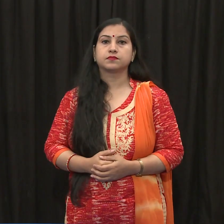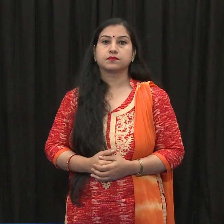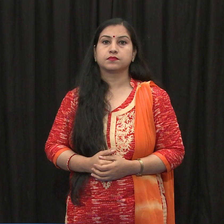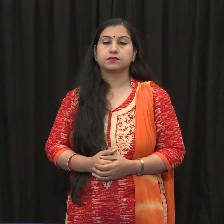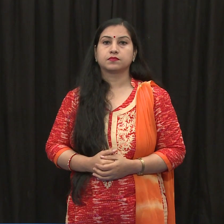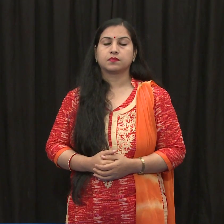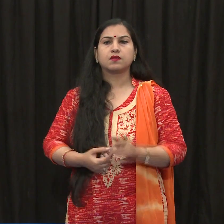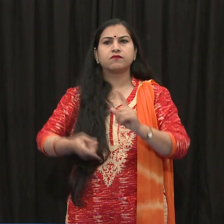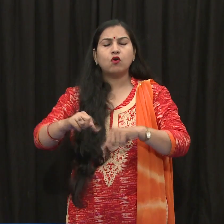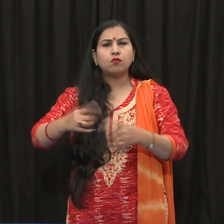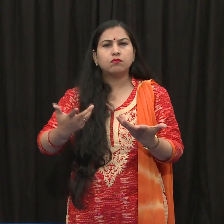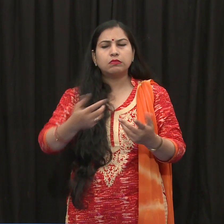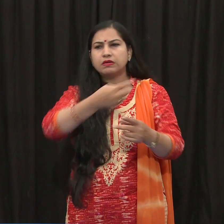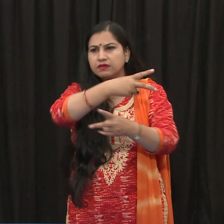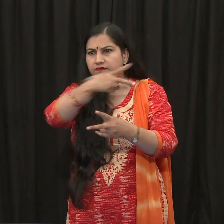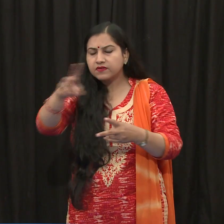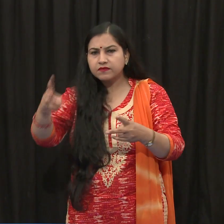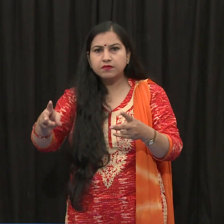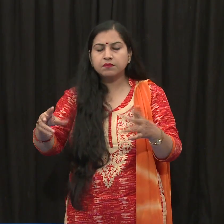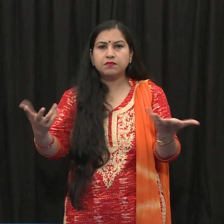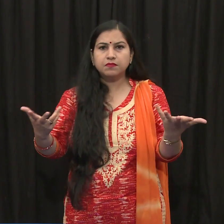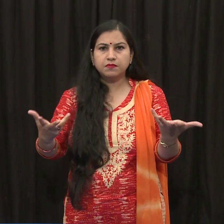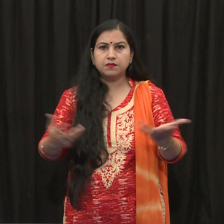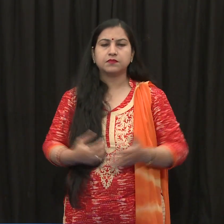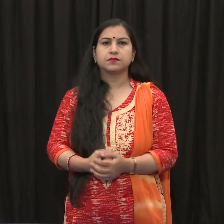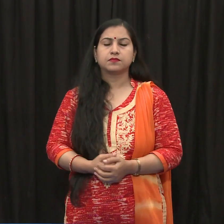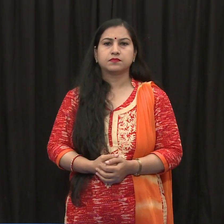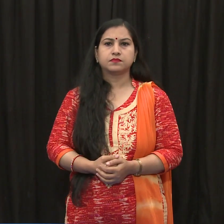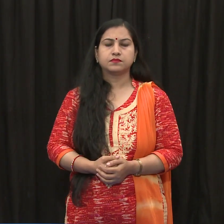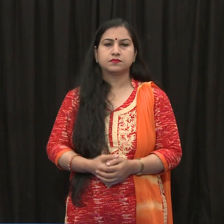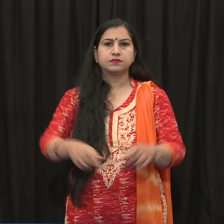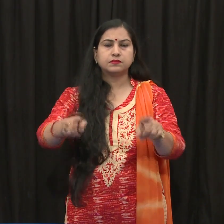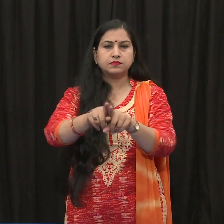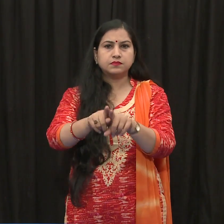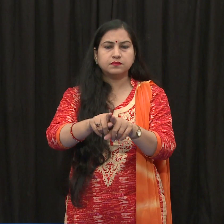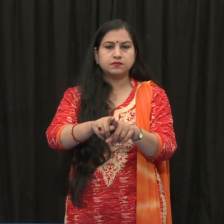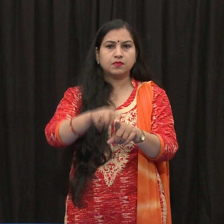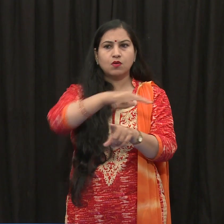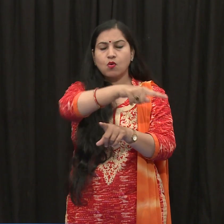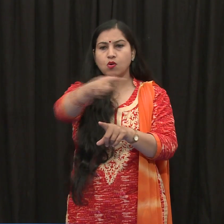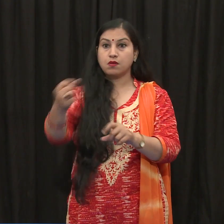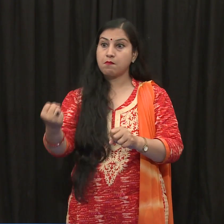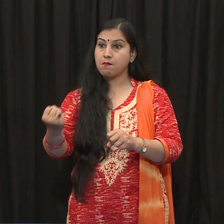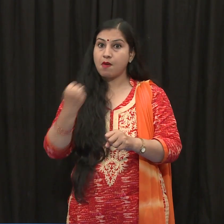from the arbitrary and absolute exercise of power by the state.